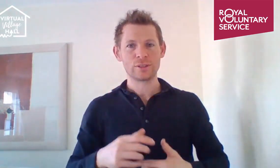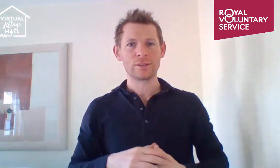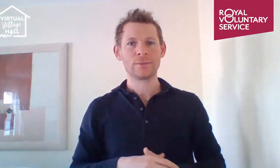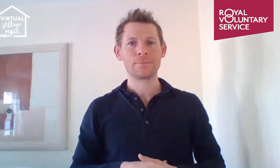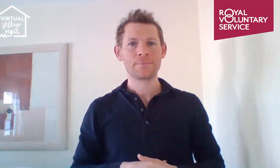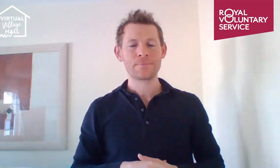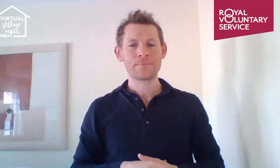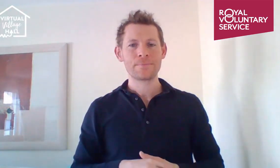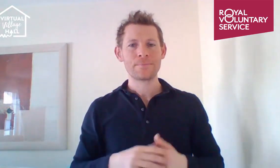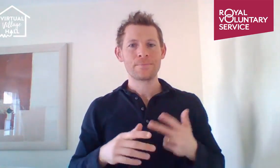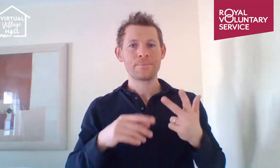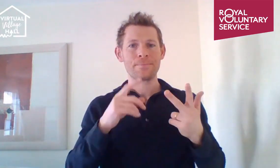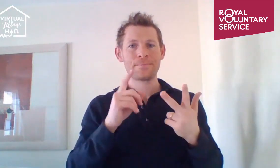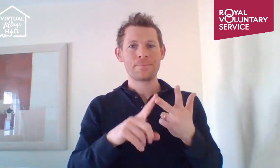college,